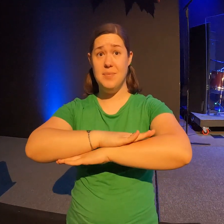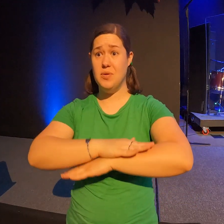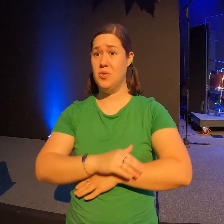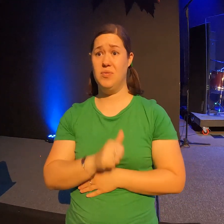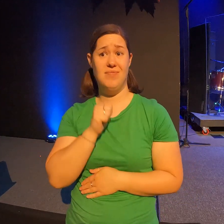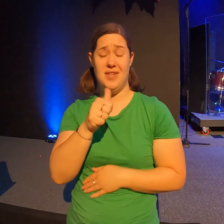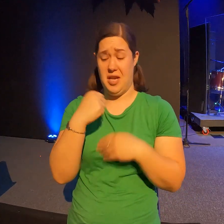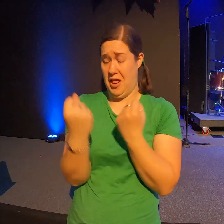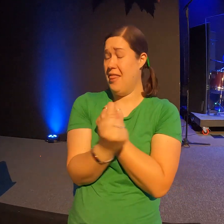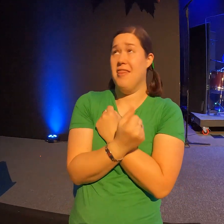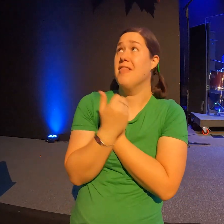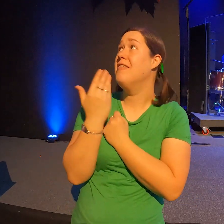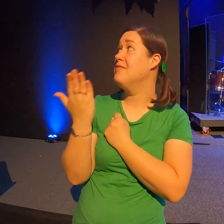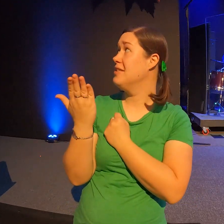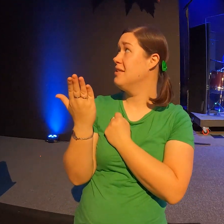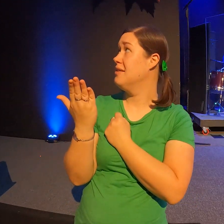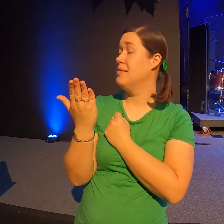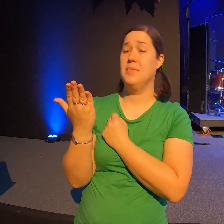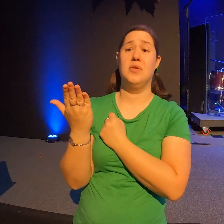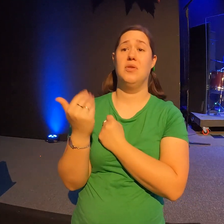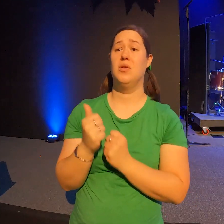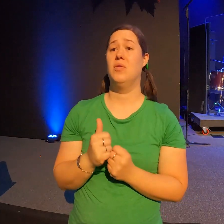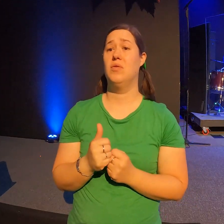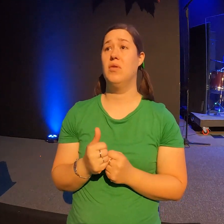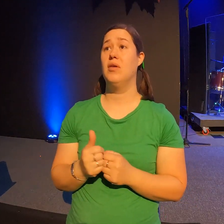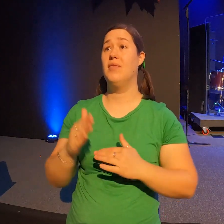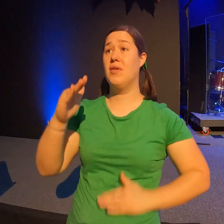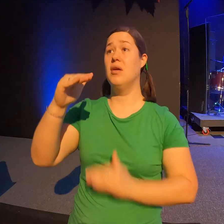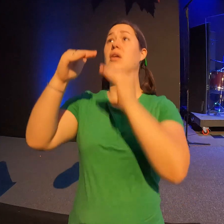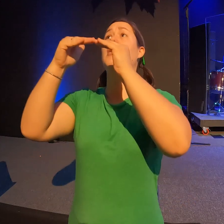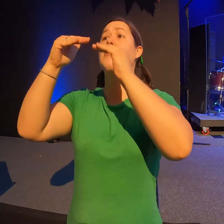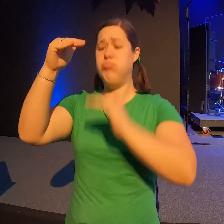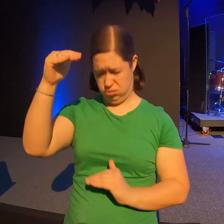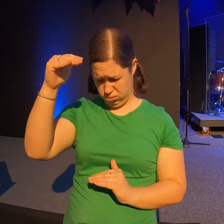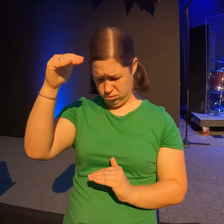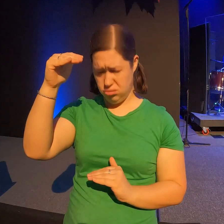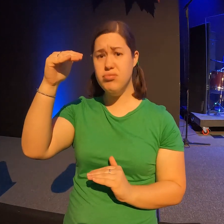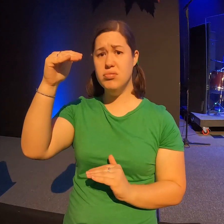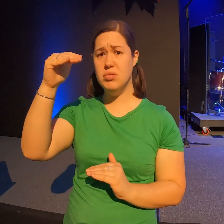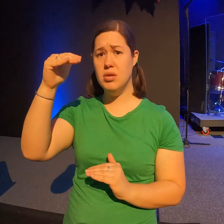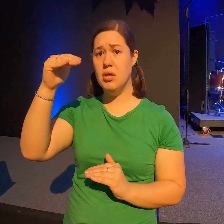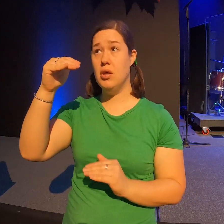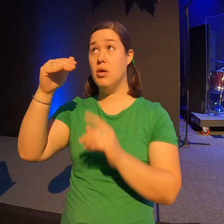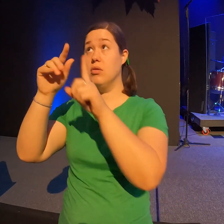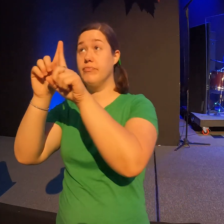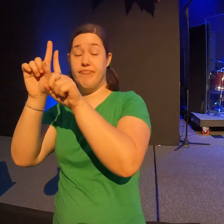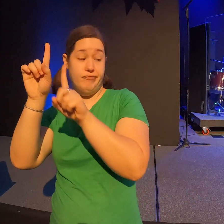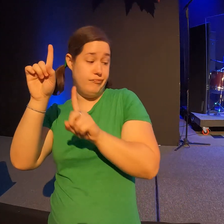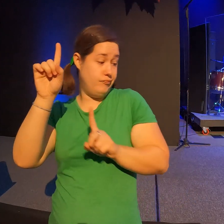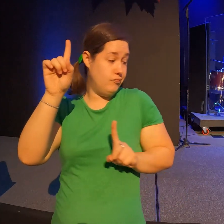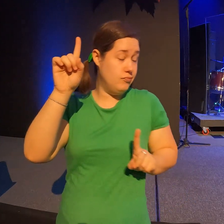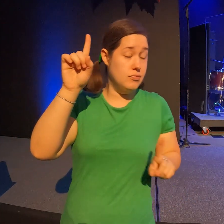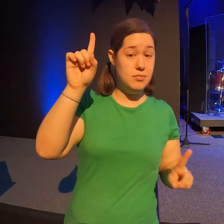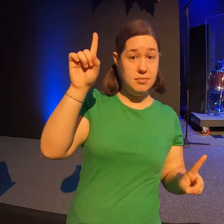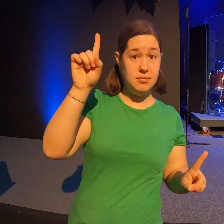him, who have fallen short, who have turned over that way. And so